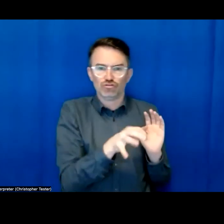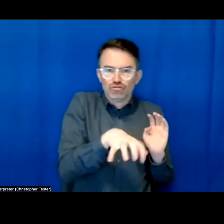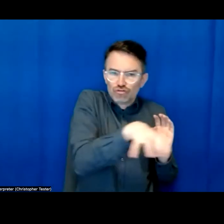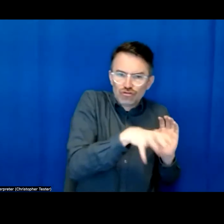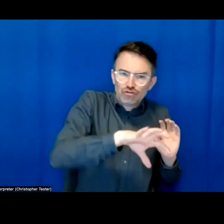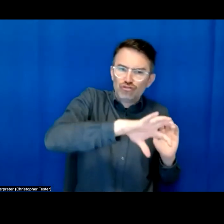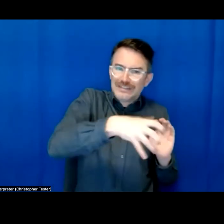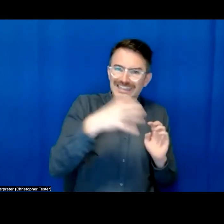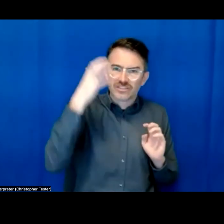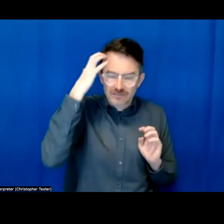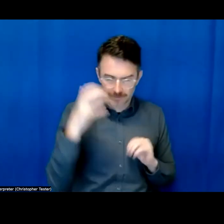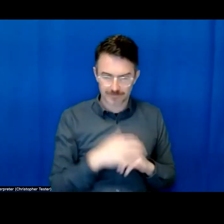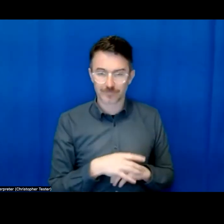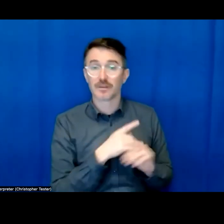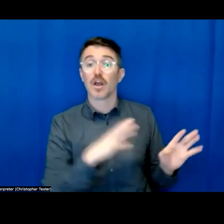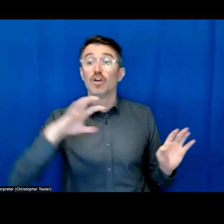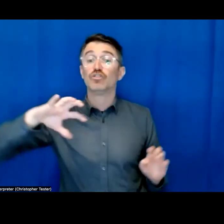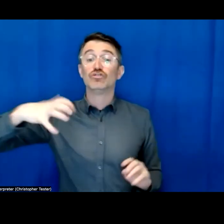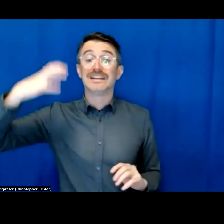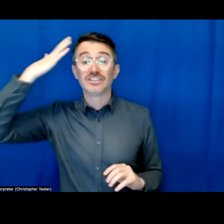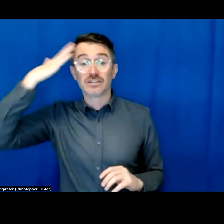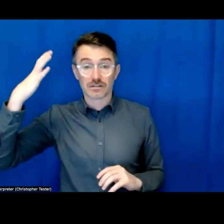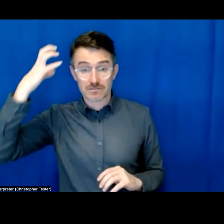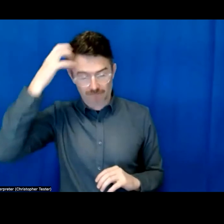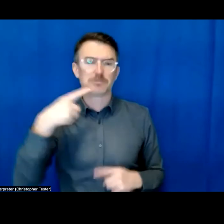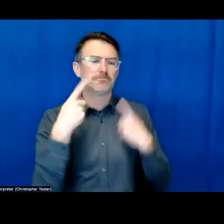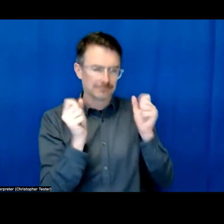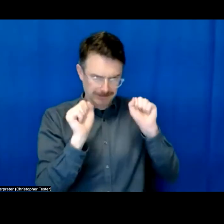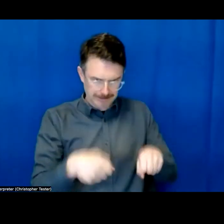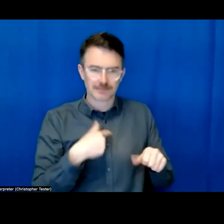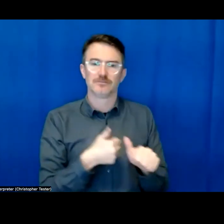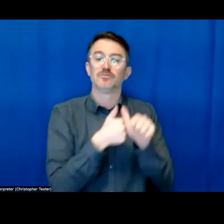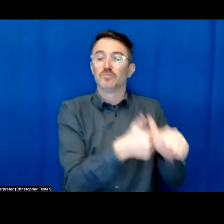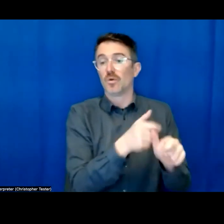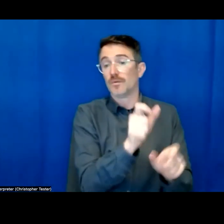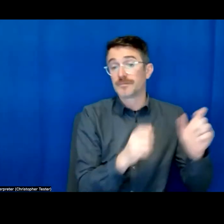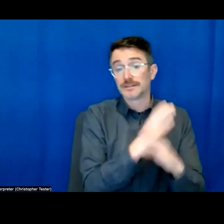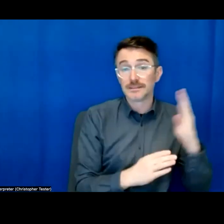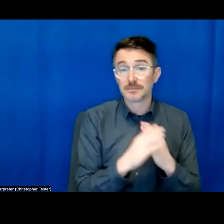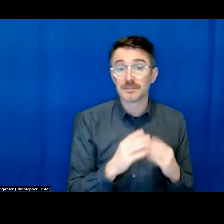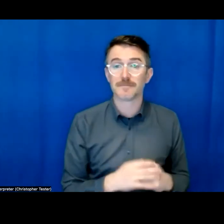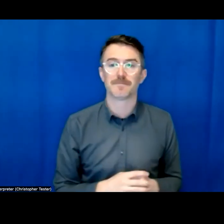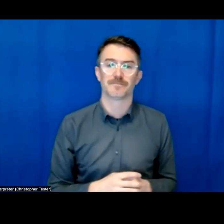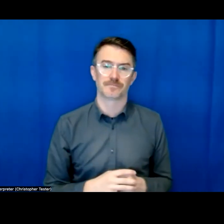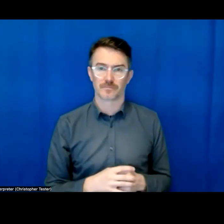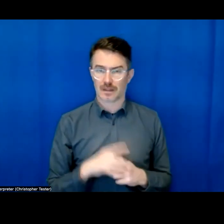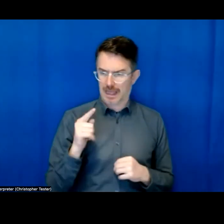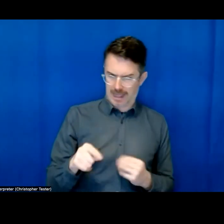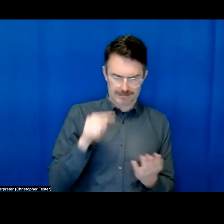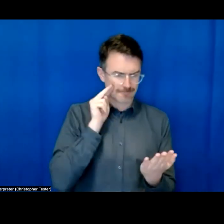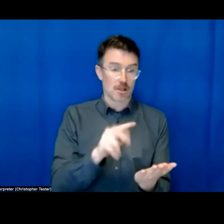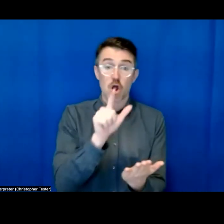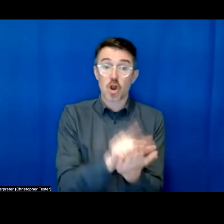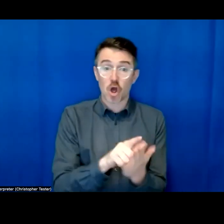forms of discrimination, including criminalization in the management of natural resources and other